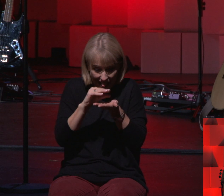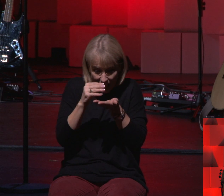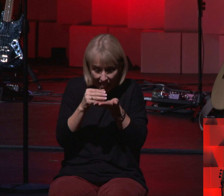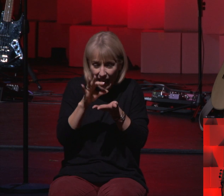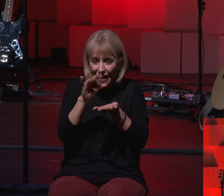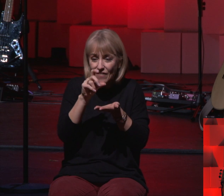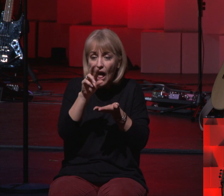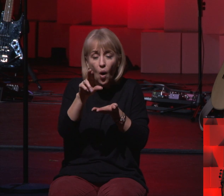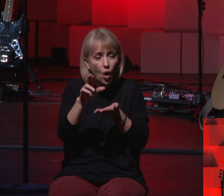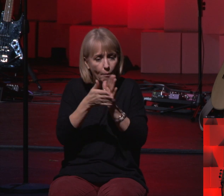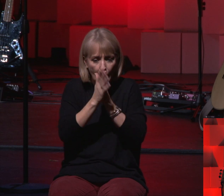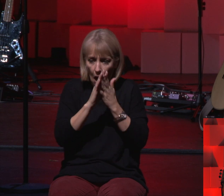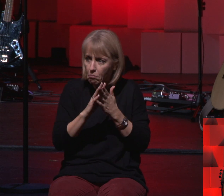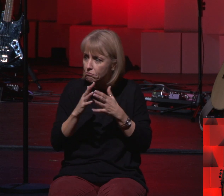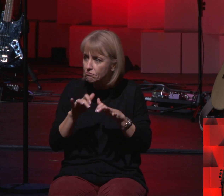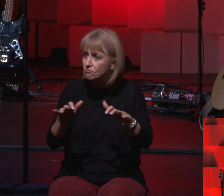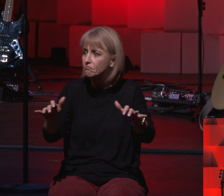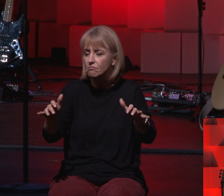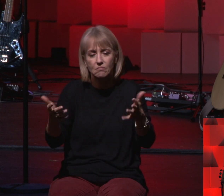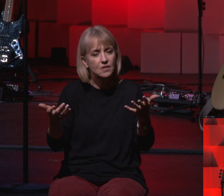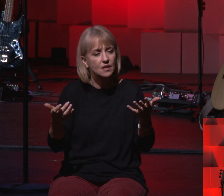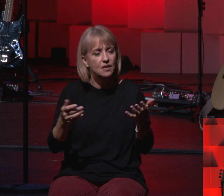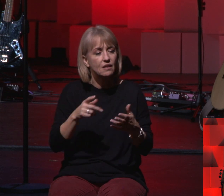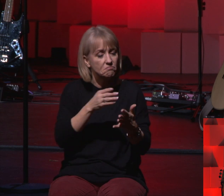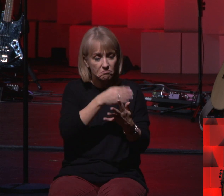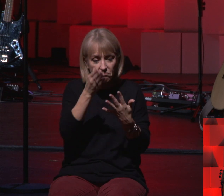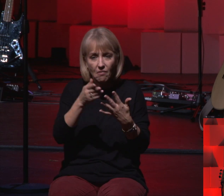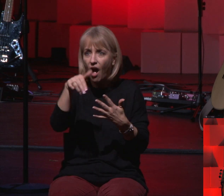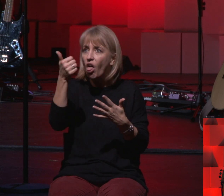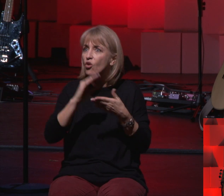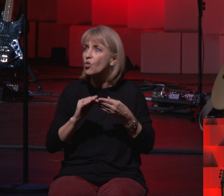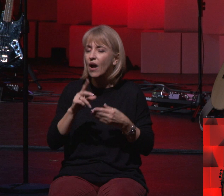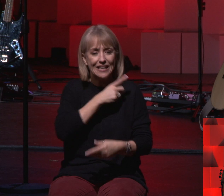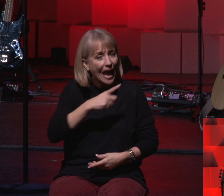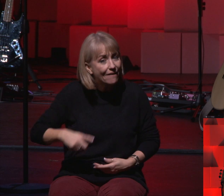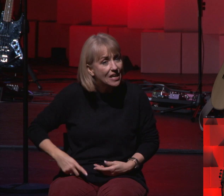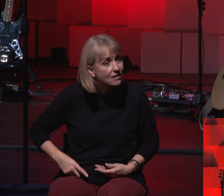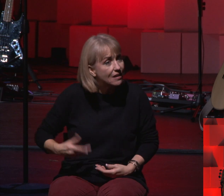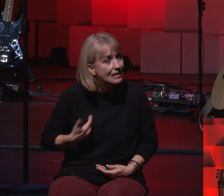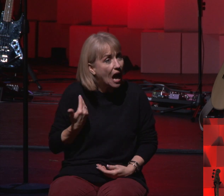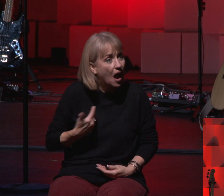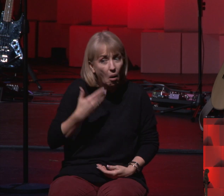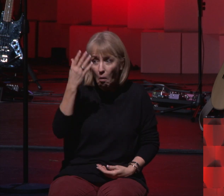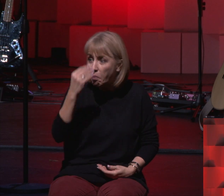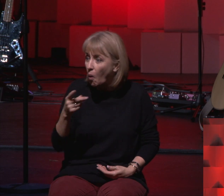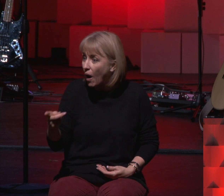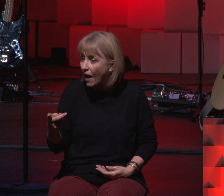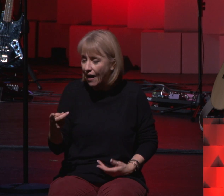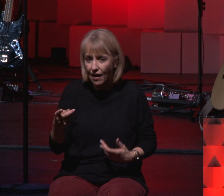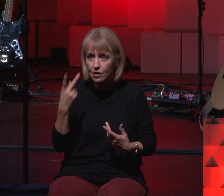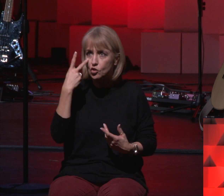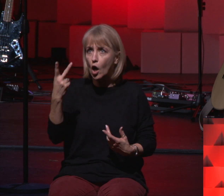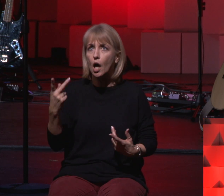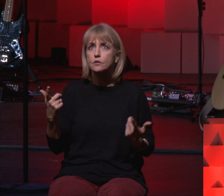gave and provided in a great way. Or the story of David, who was this young boy who came in and saw